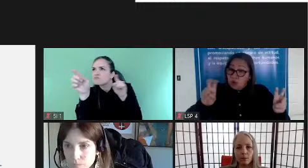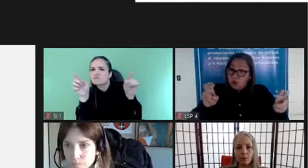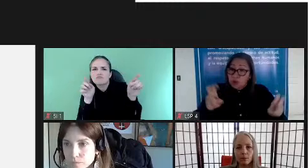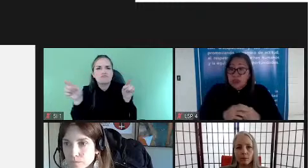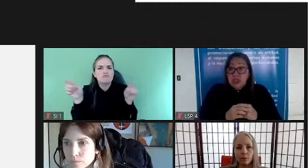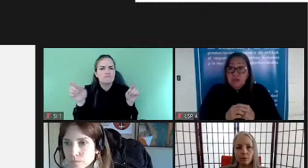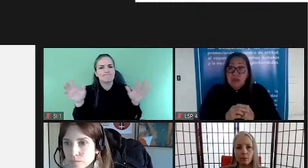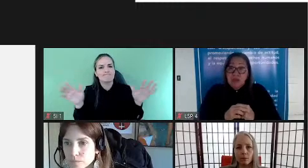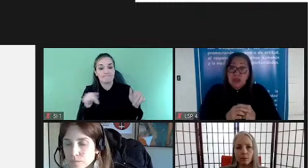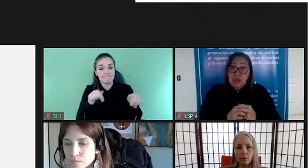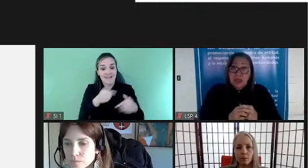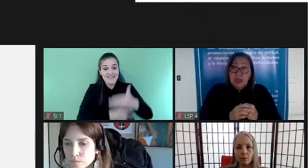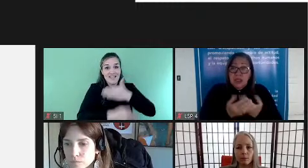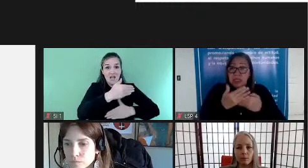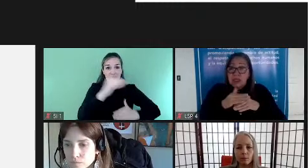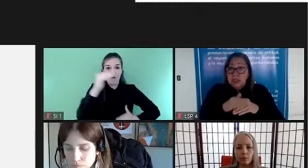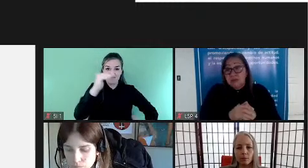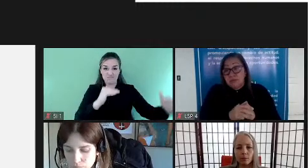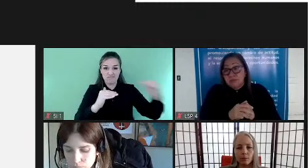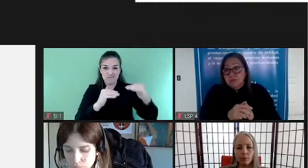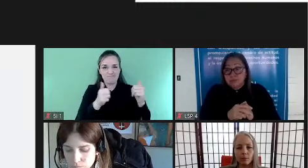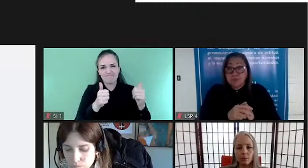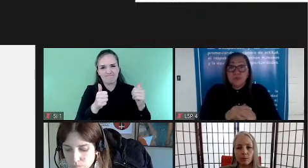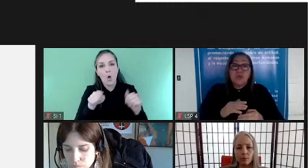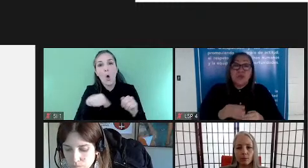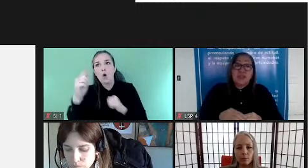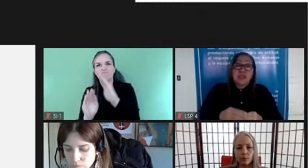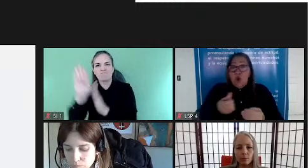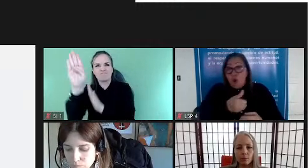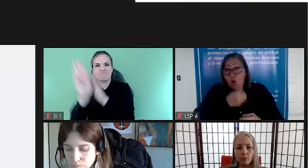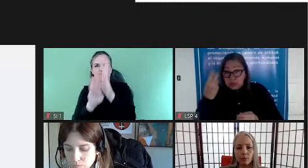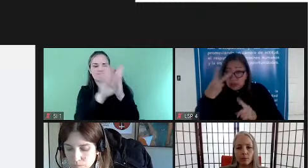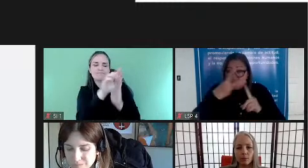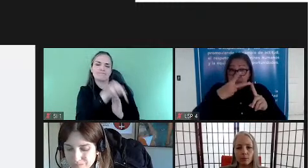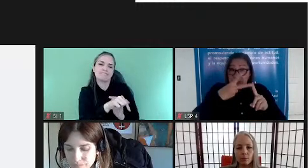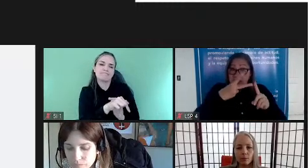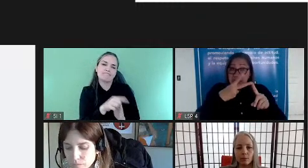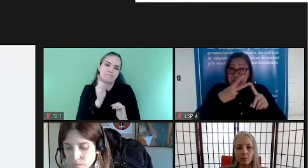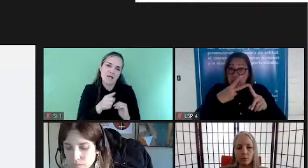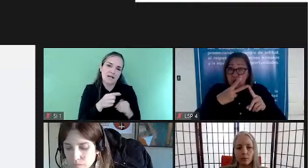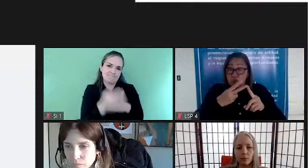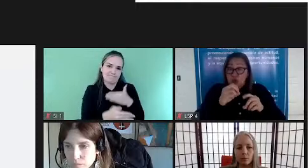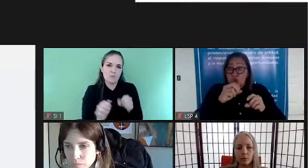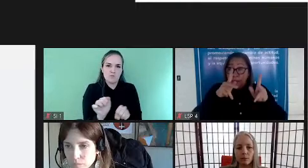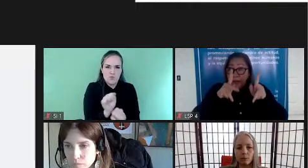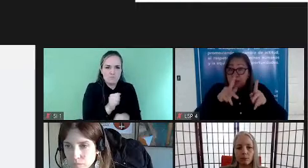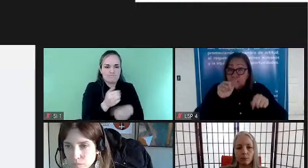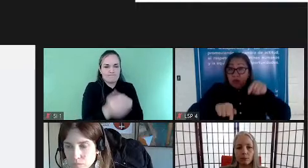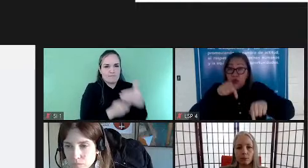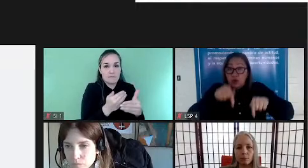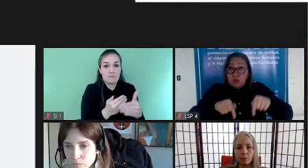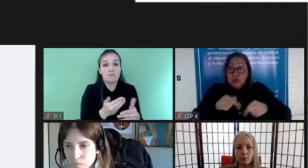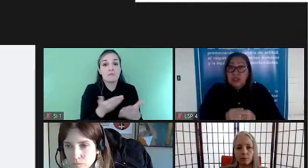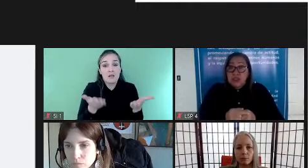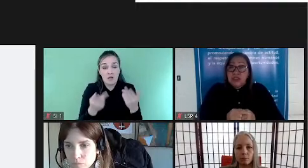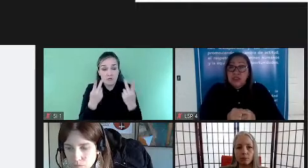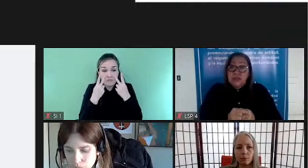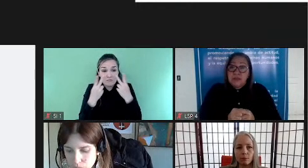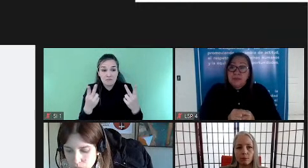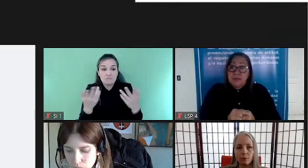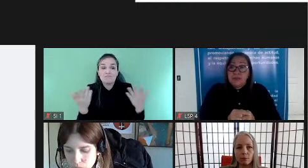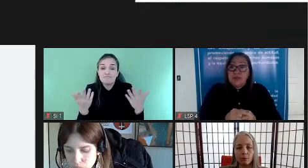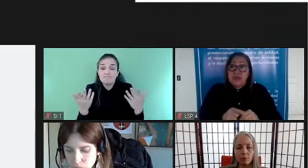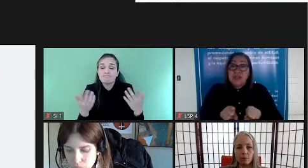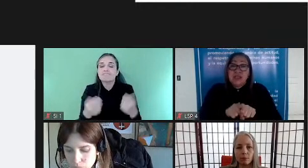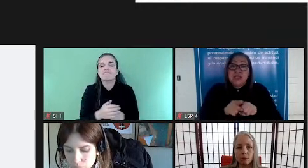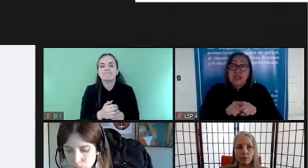24 out of 30. so we still cannot carry out a full analysis but we're heading there the second mission message